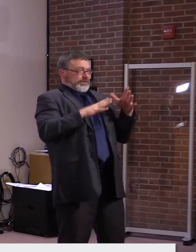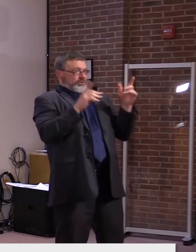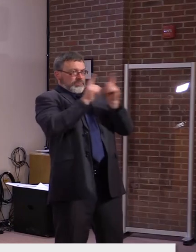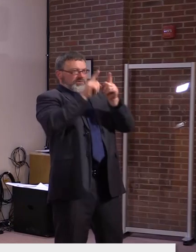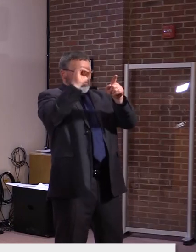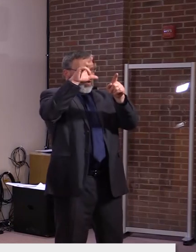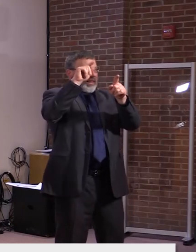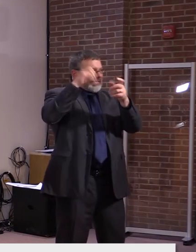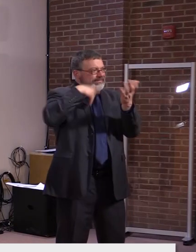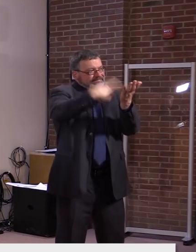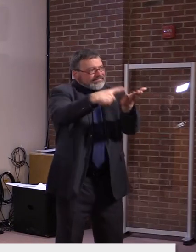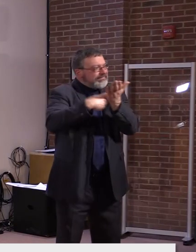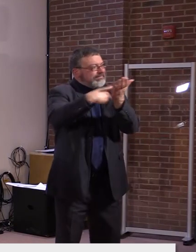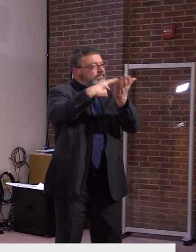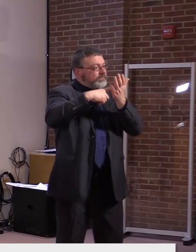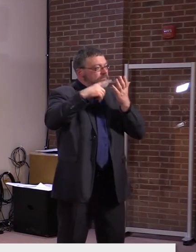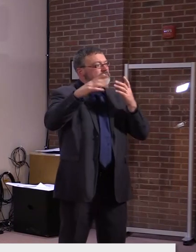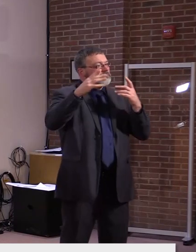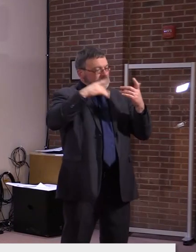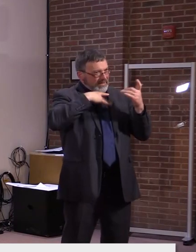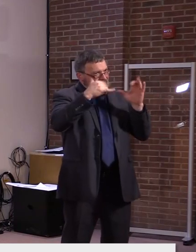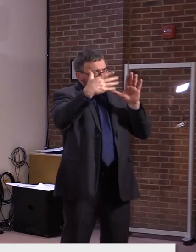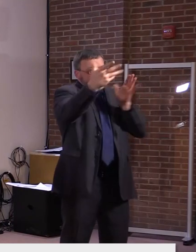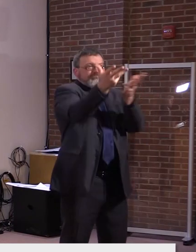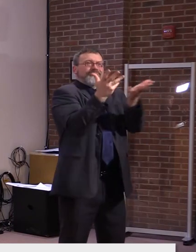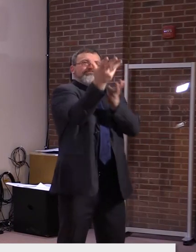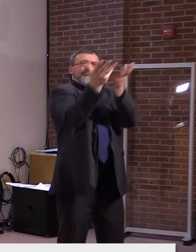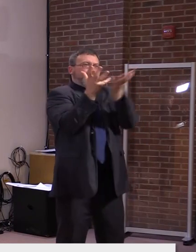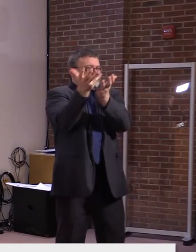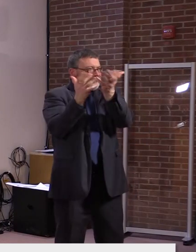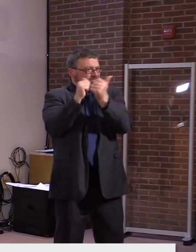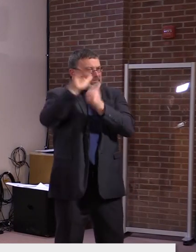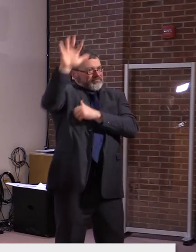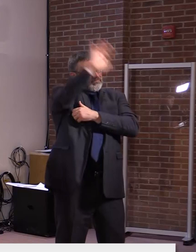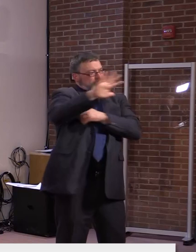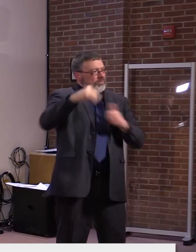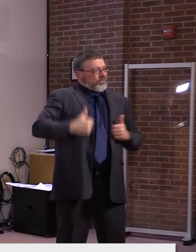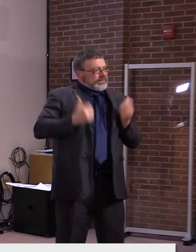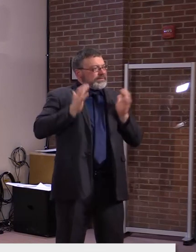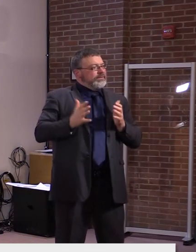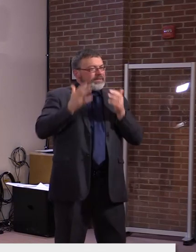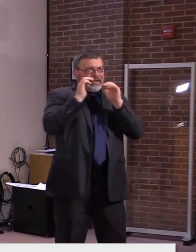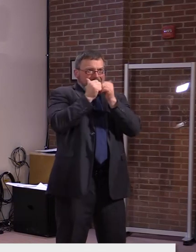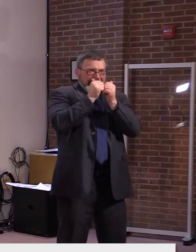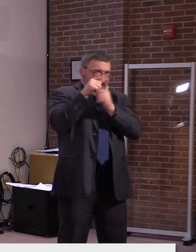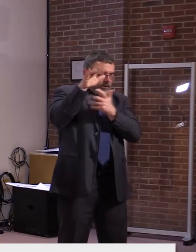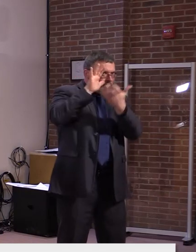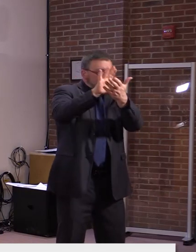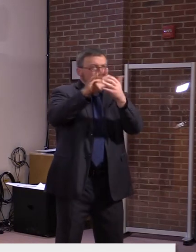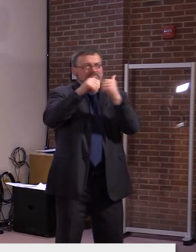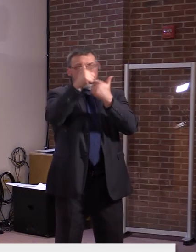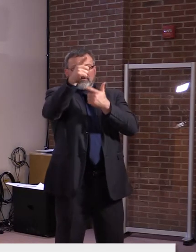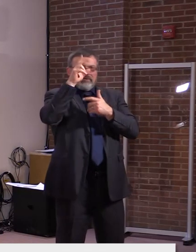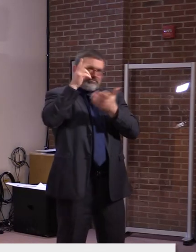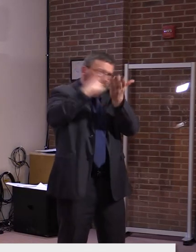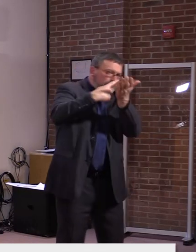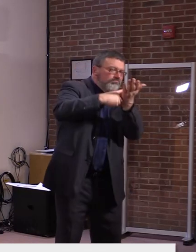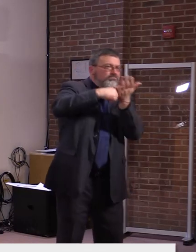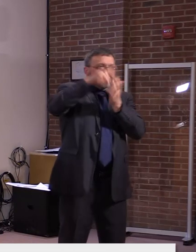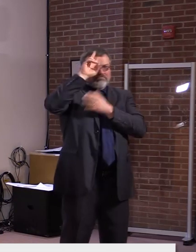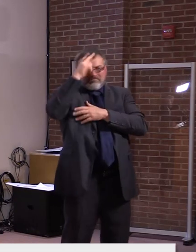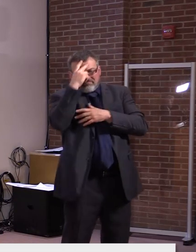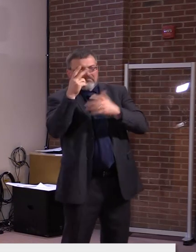continued conversations with Orleans County in terms of what they can do, and then opening up the opportunities from town to town